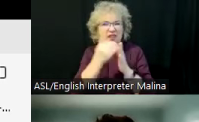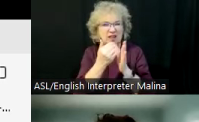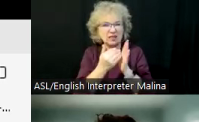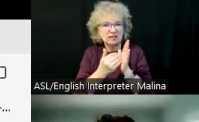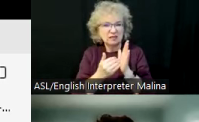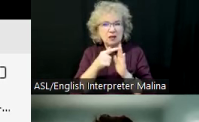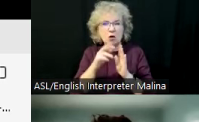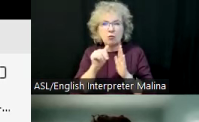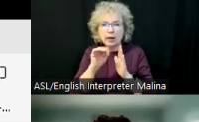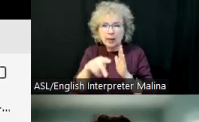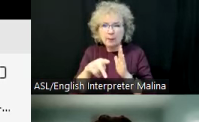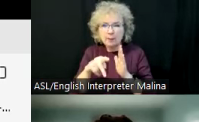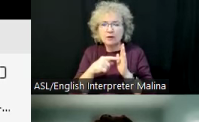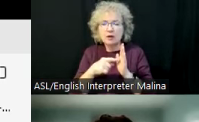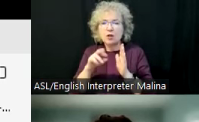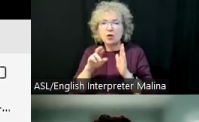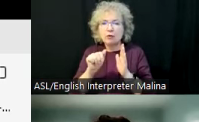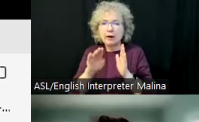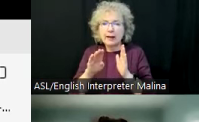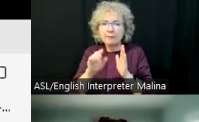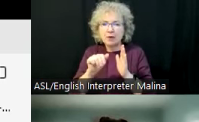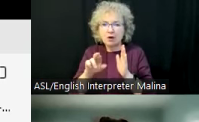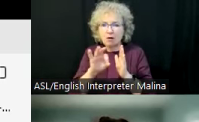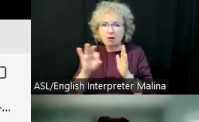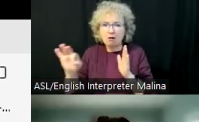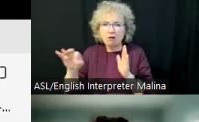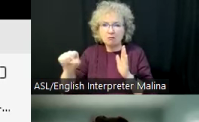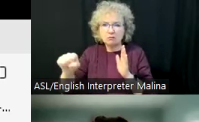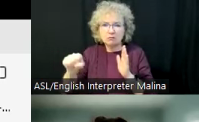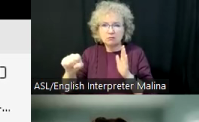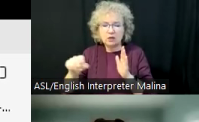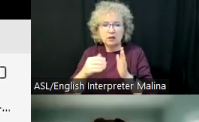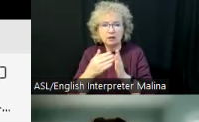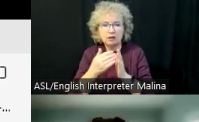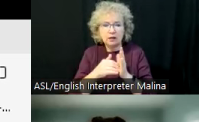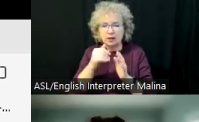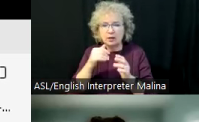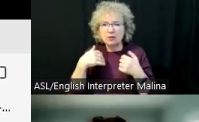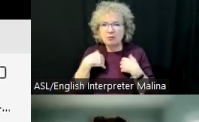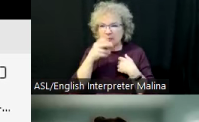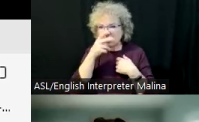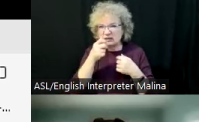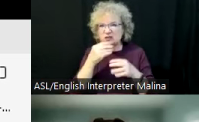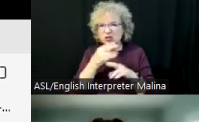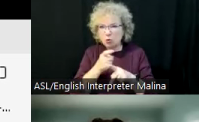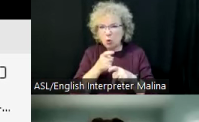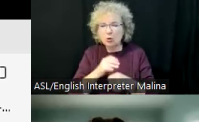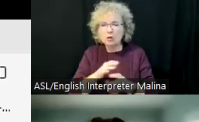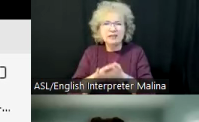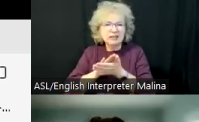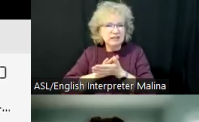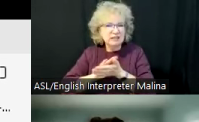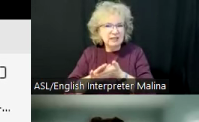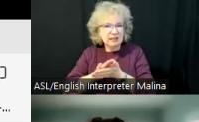ramp and grab bar installation, pest control, heavy duty cleaning. There's also the